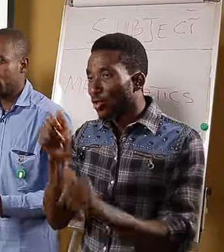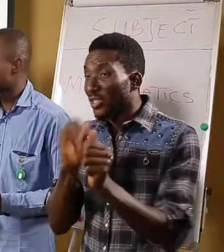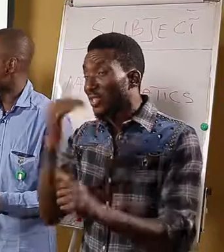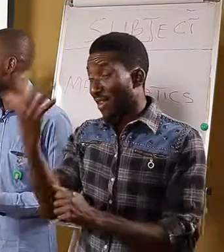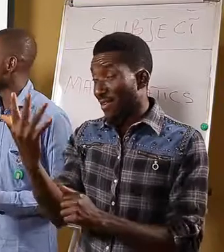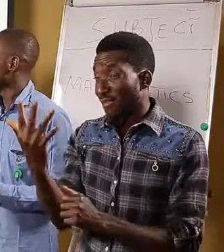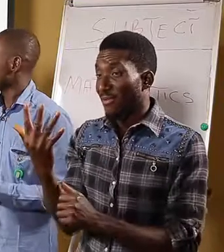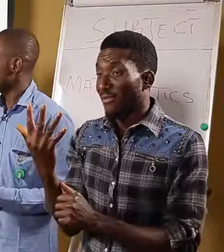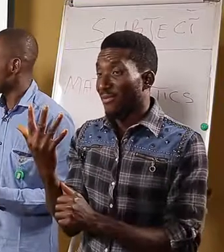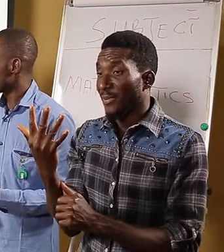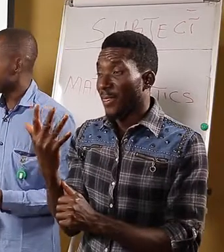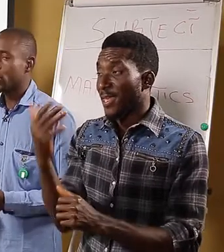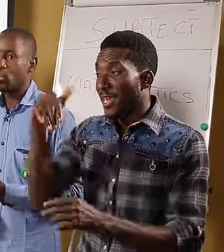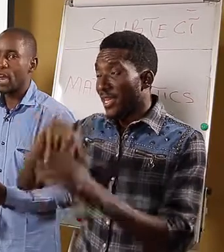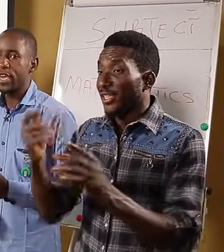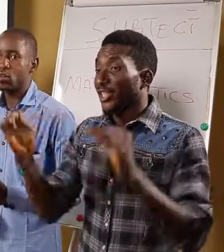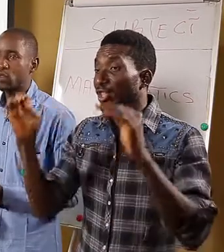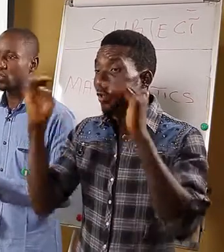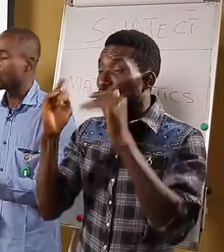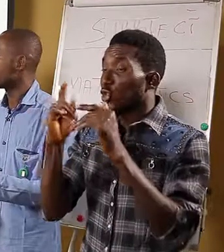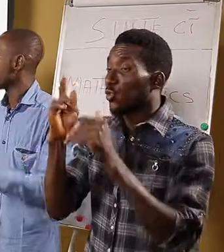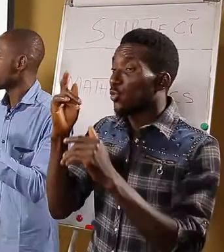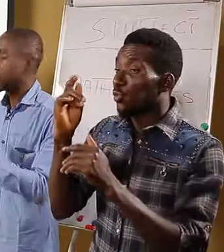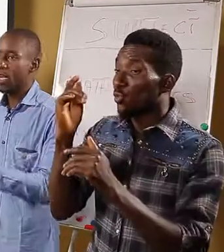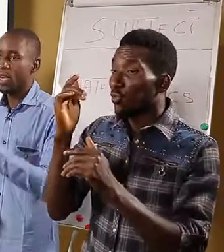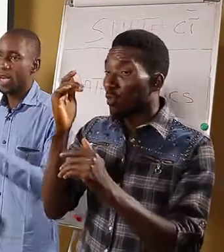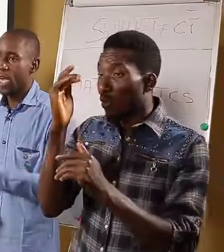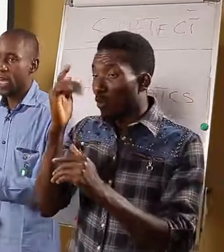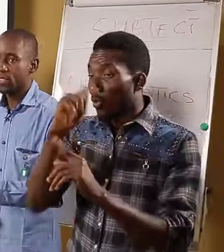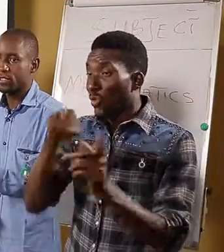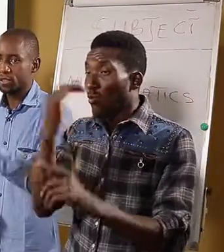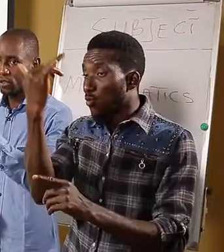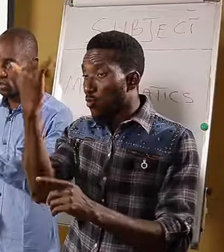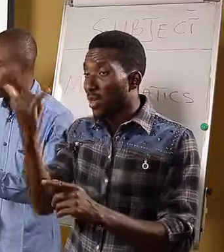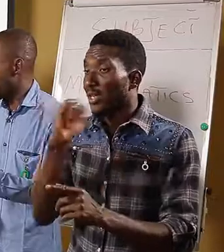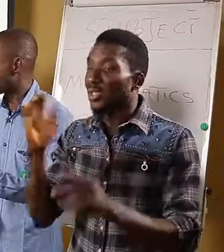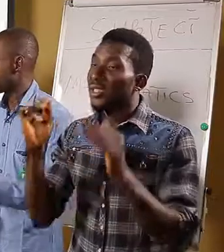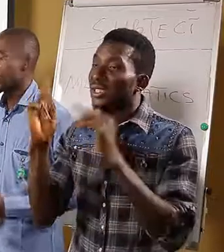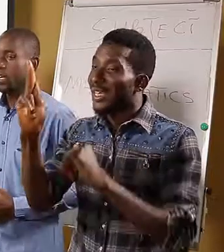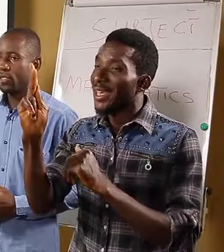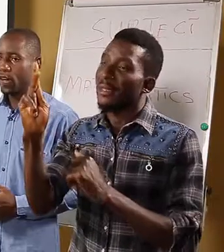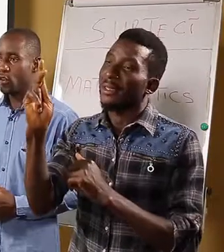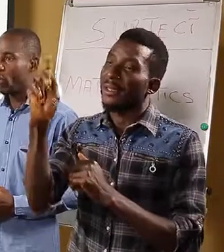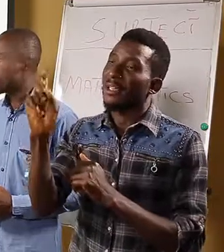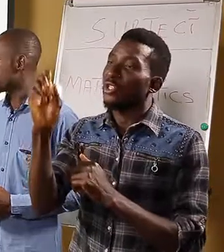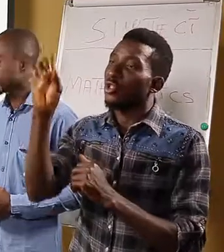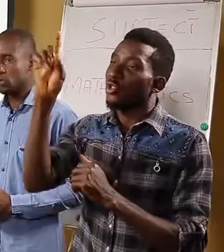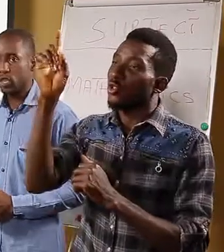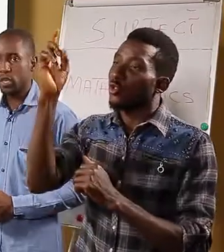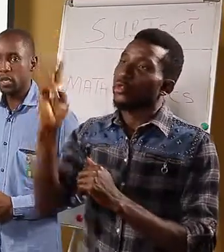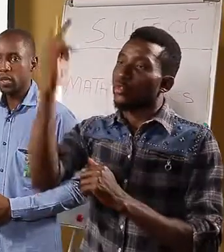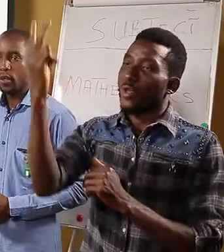is 5, in the equation y equals to kx squared. Therefore,